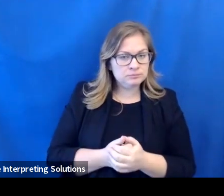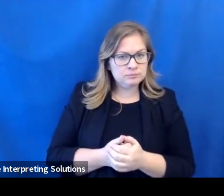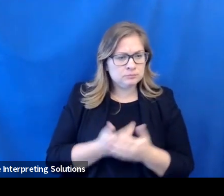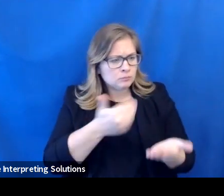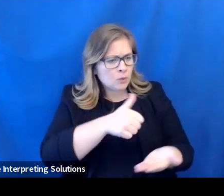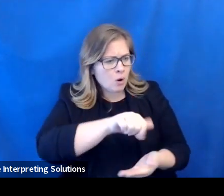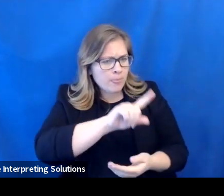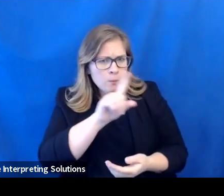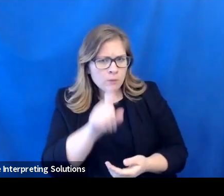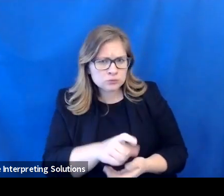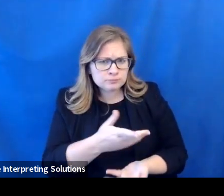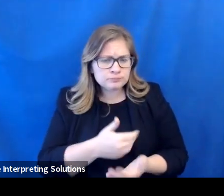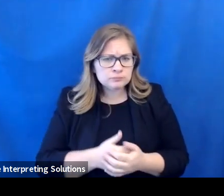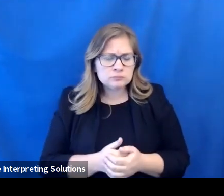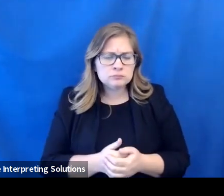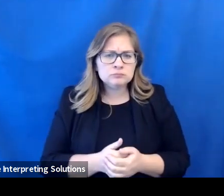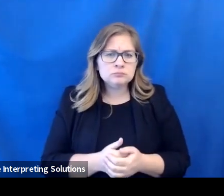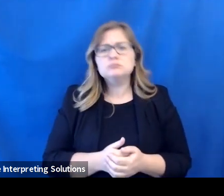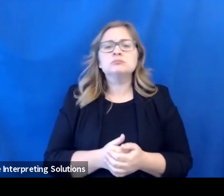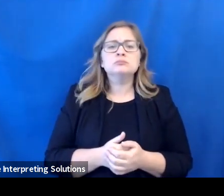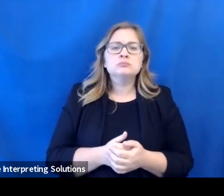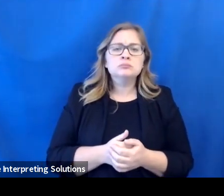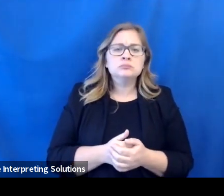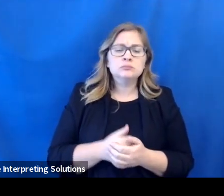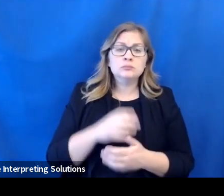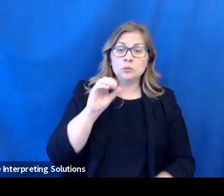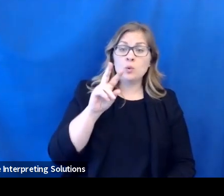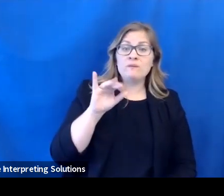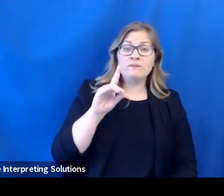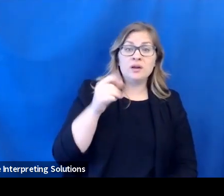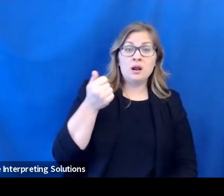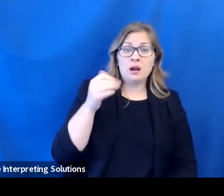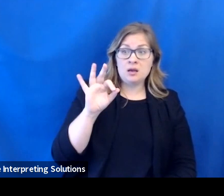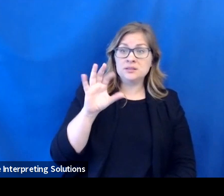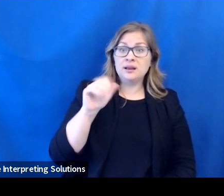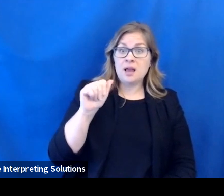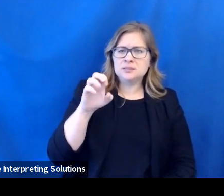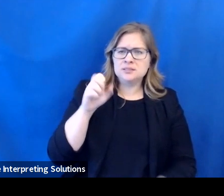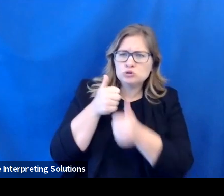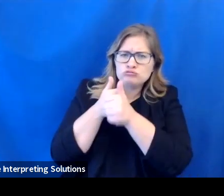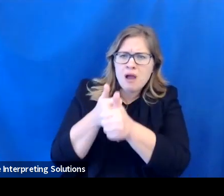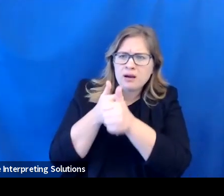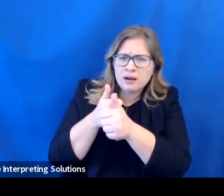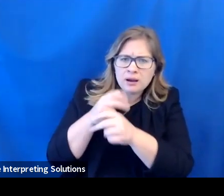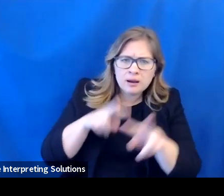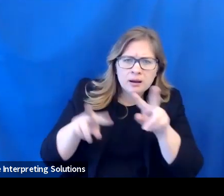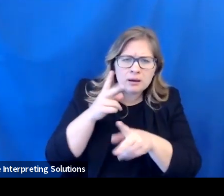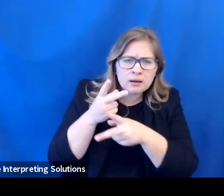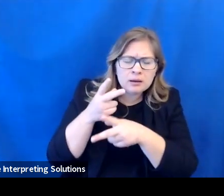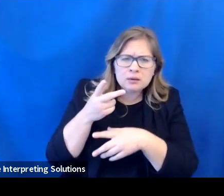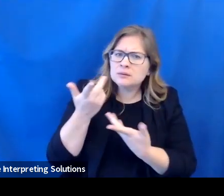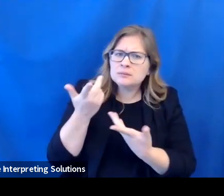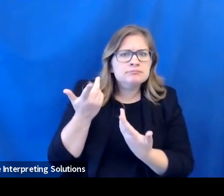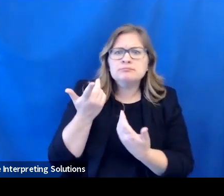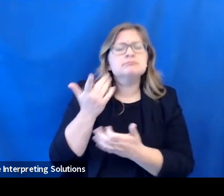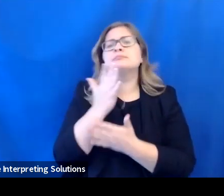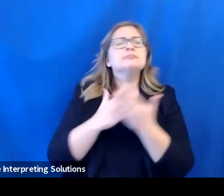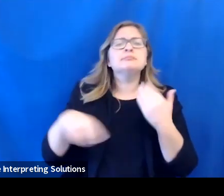COVID cases for people who may be ineligible for a test but are otherwise exhibiting